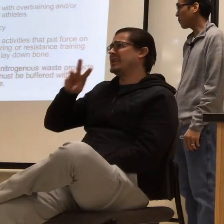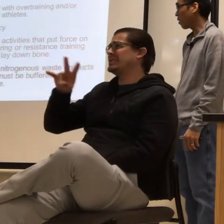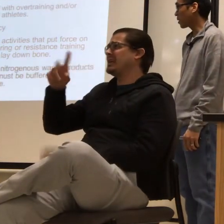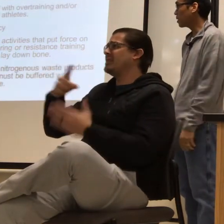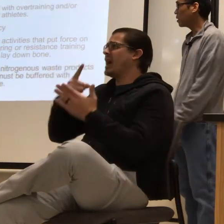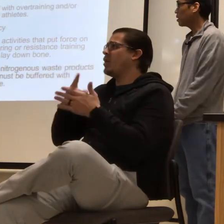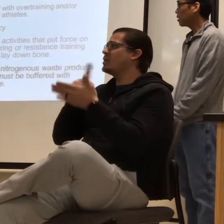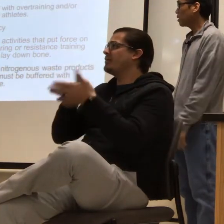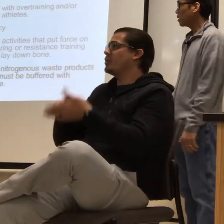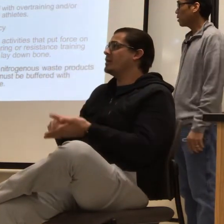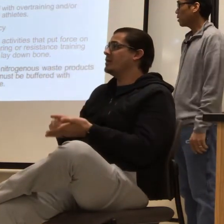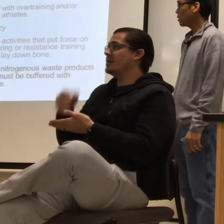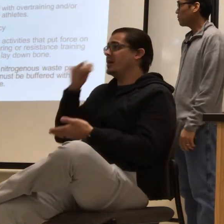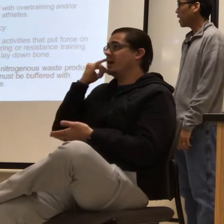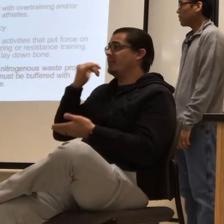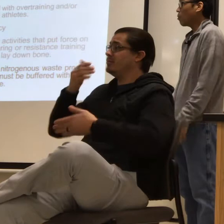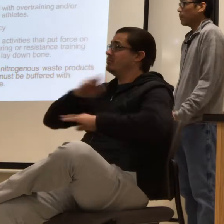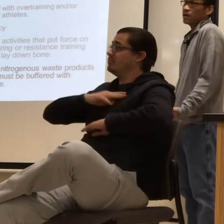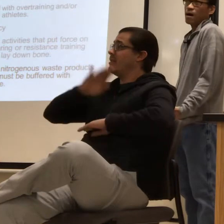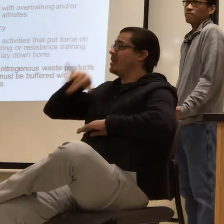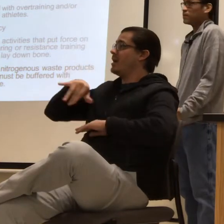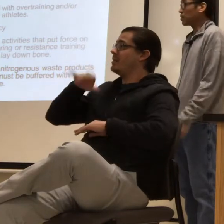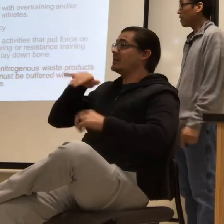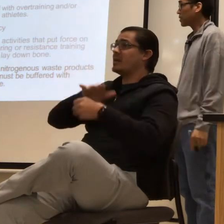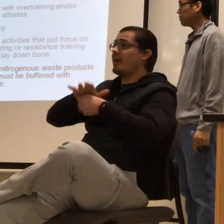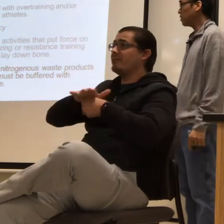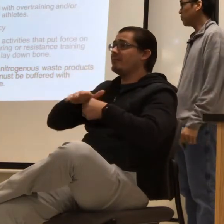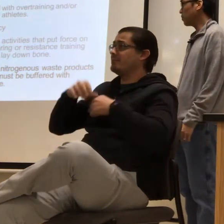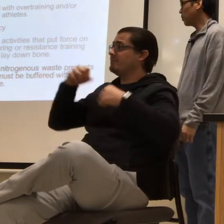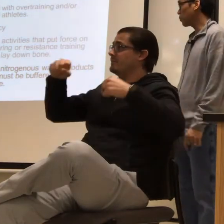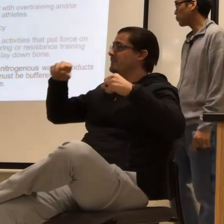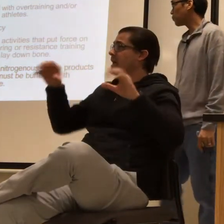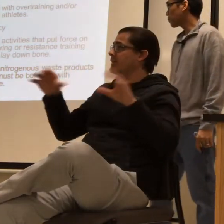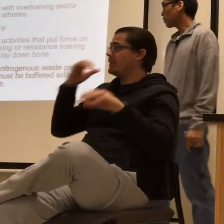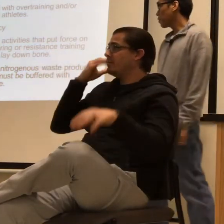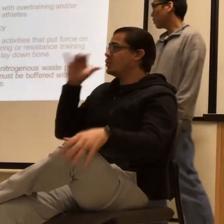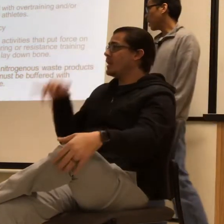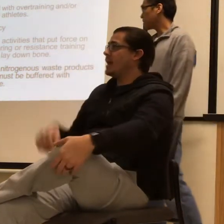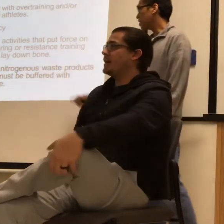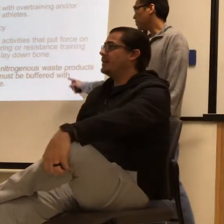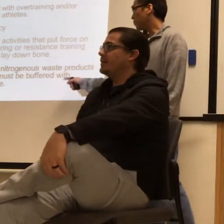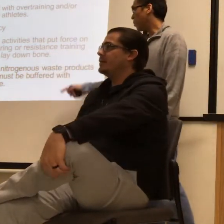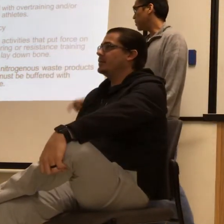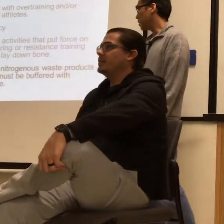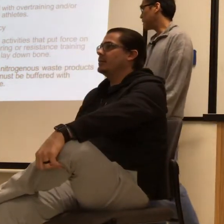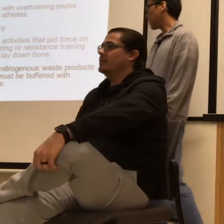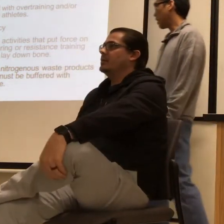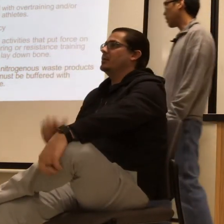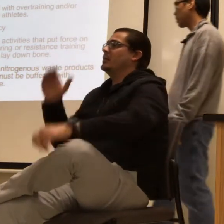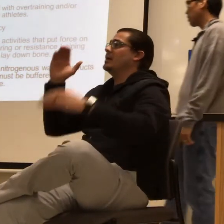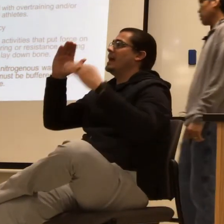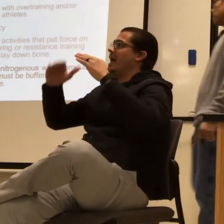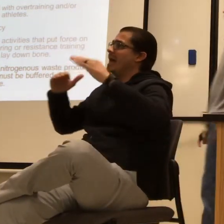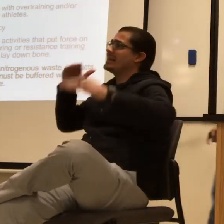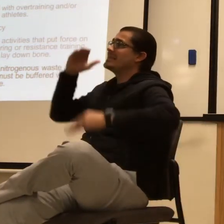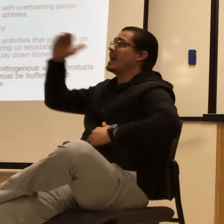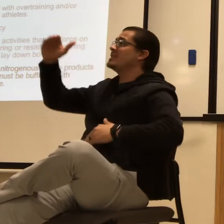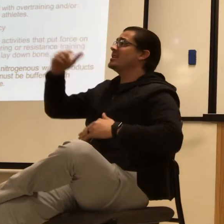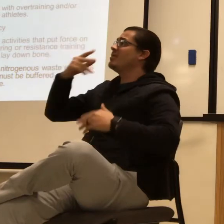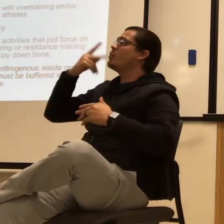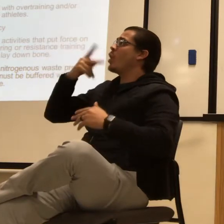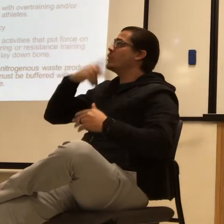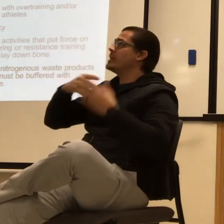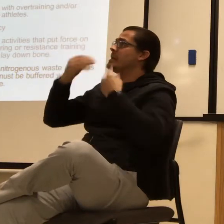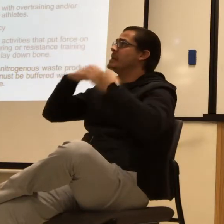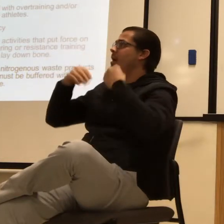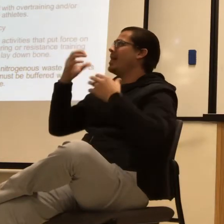hit that landmark. And that would be enough physical activity if you do. Excessive protein intake. There's a lot of